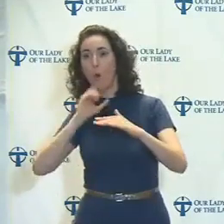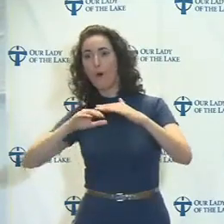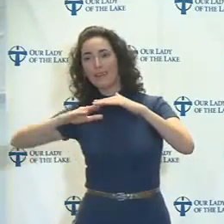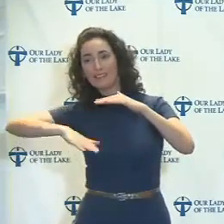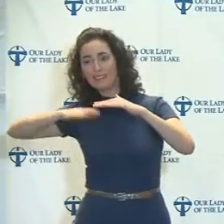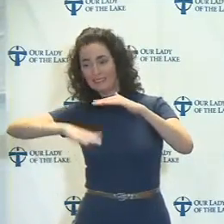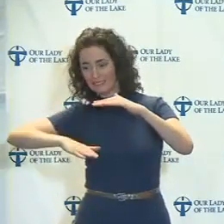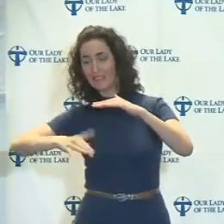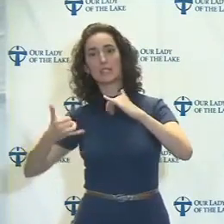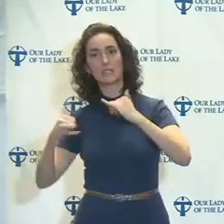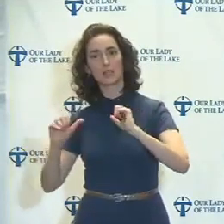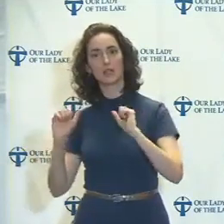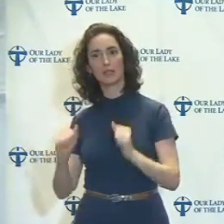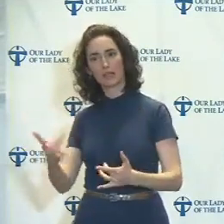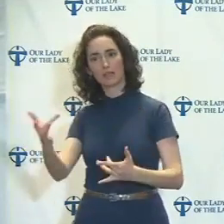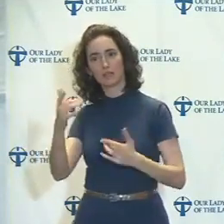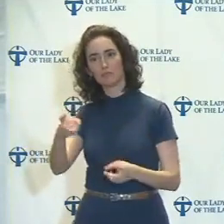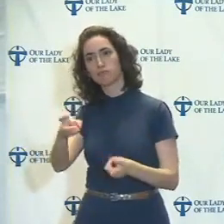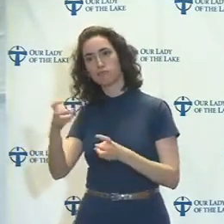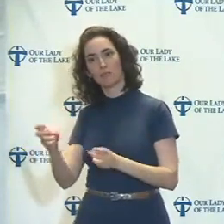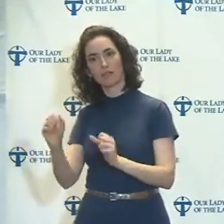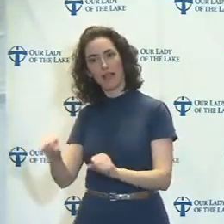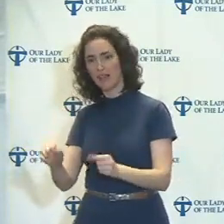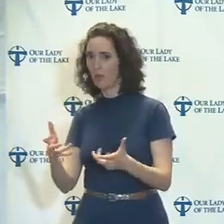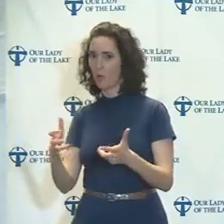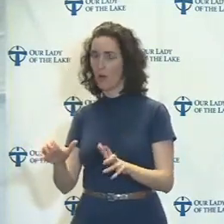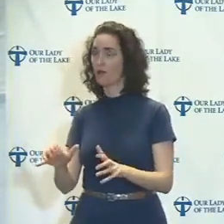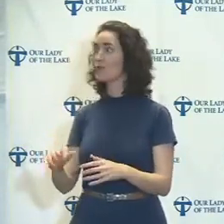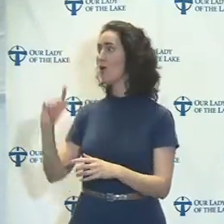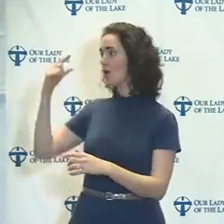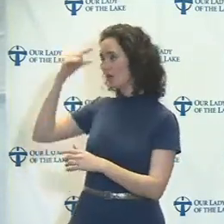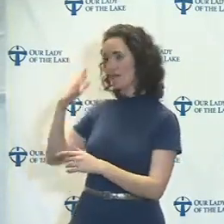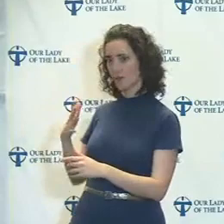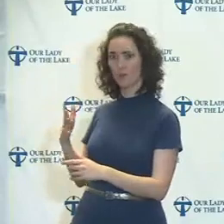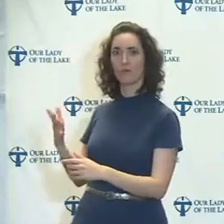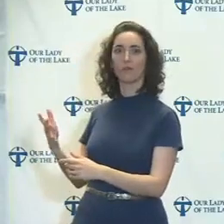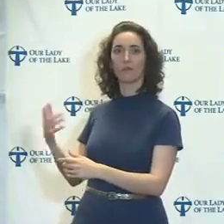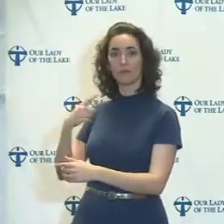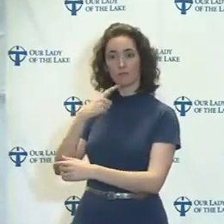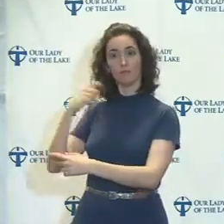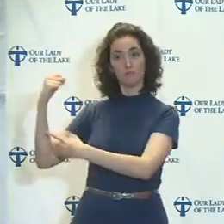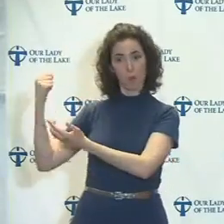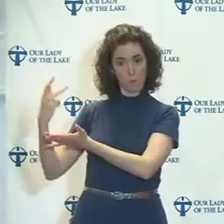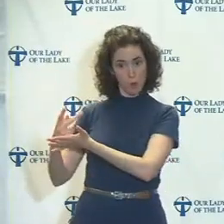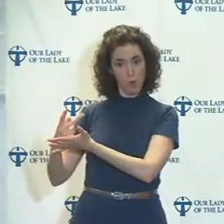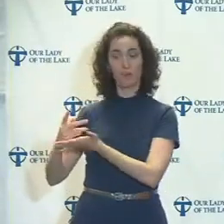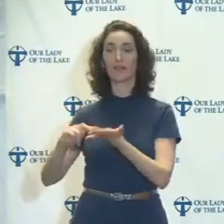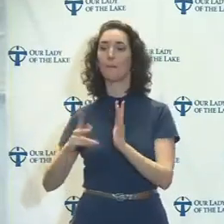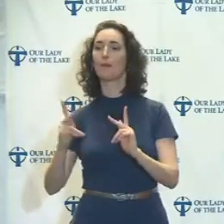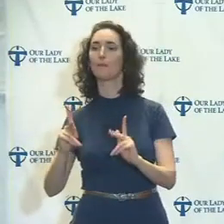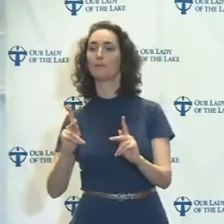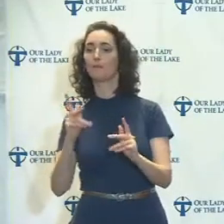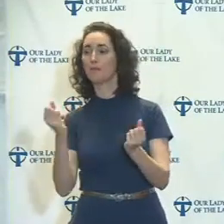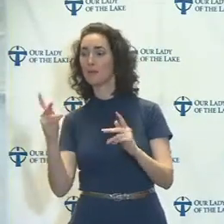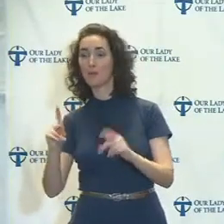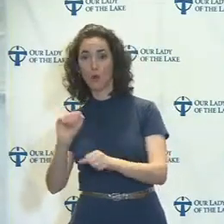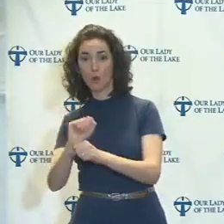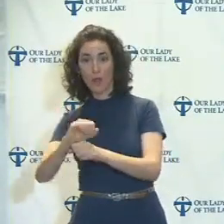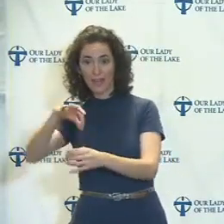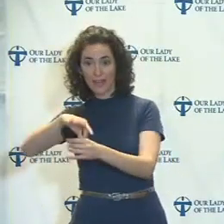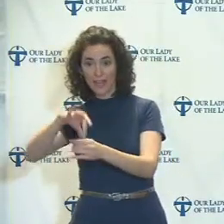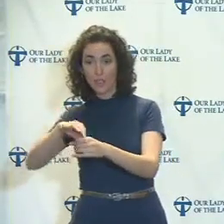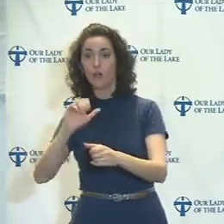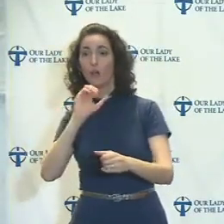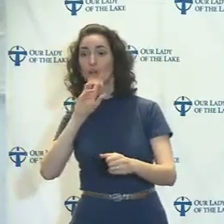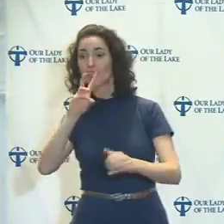threshold are still vulnerable. Thanks to the governor, many election workers under the age of 65 will be eligible for this